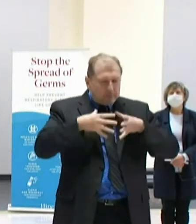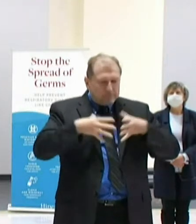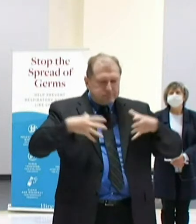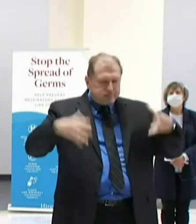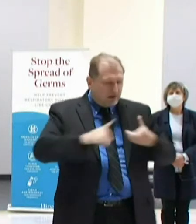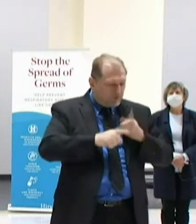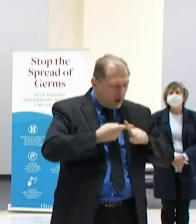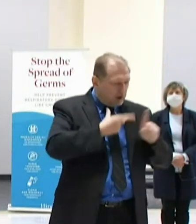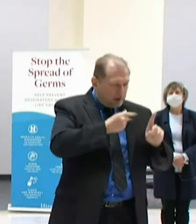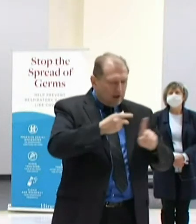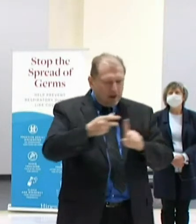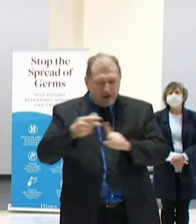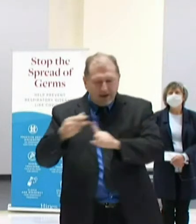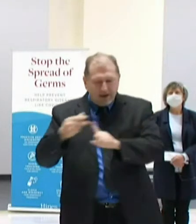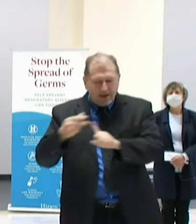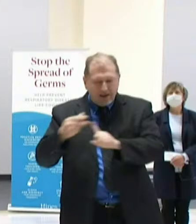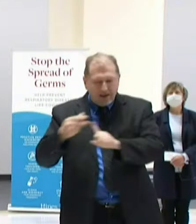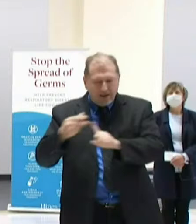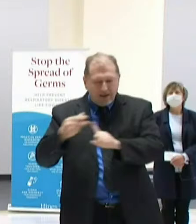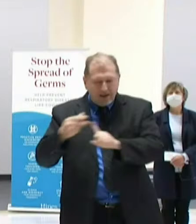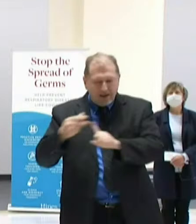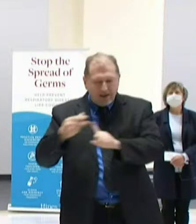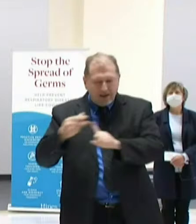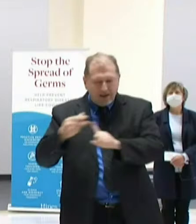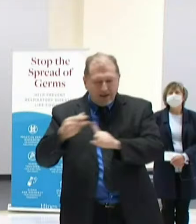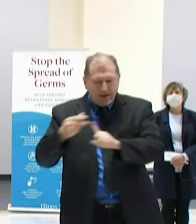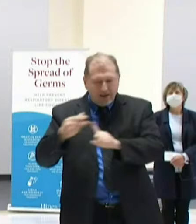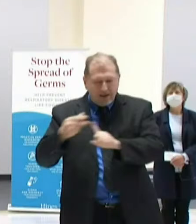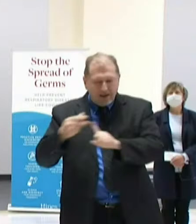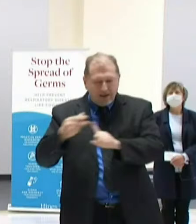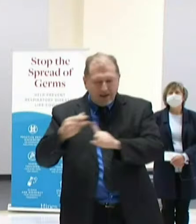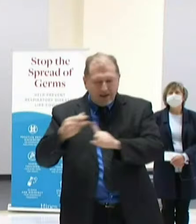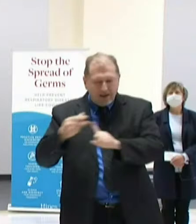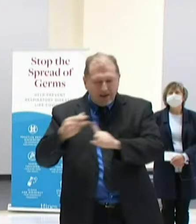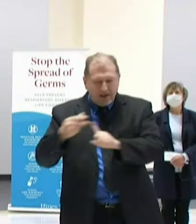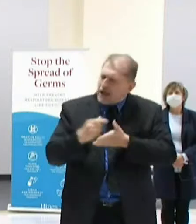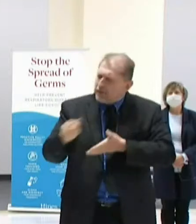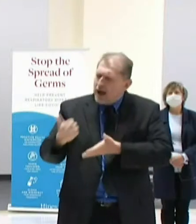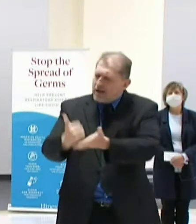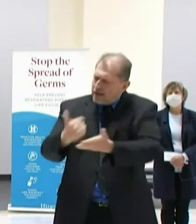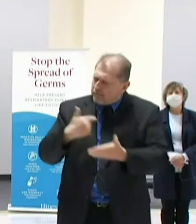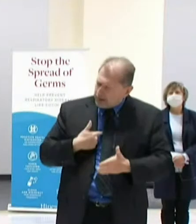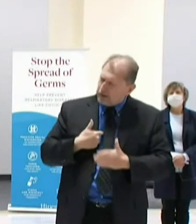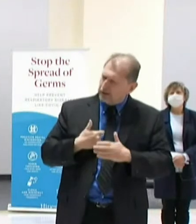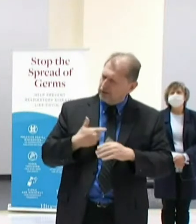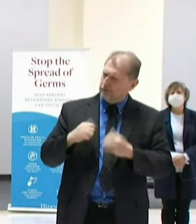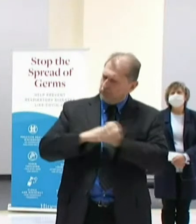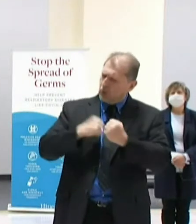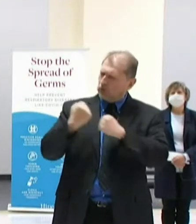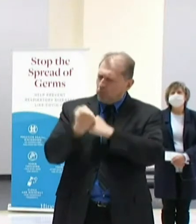why you got vaccinated and then help them and working together. So thank you, and with that,